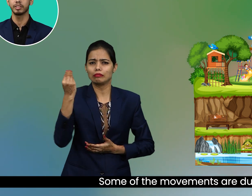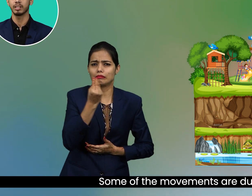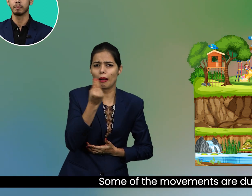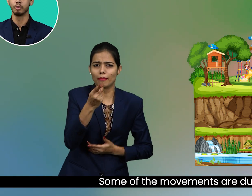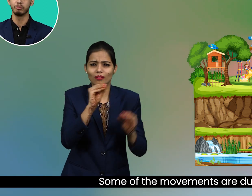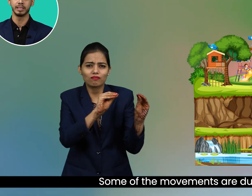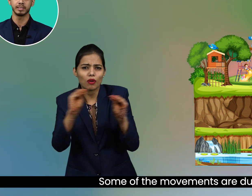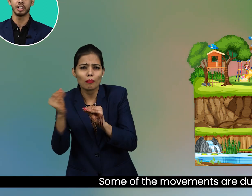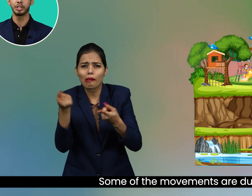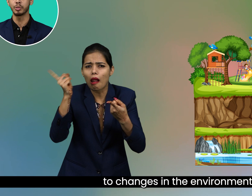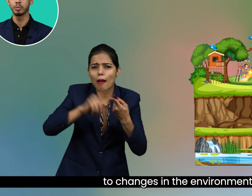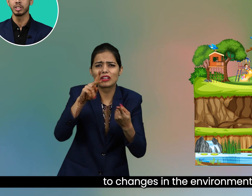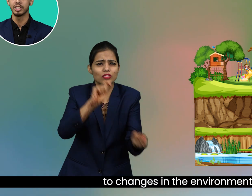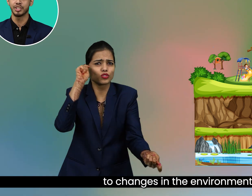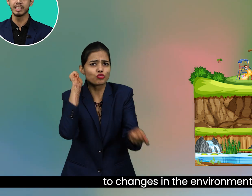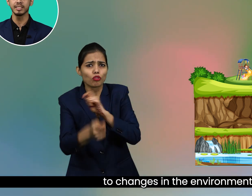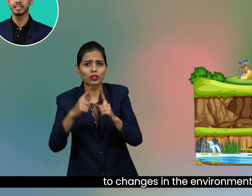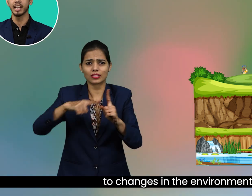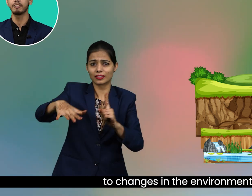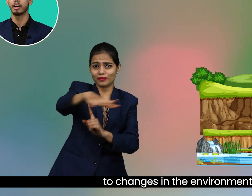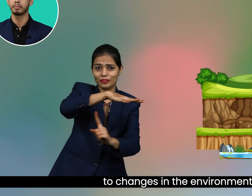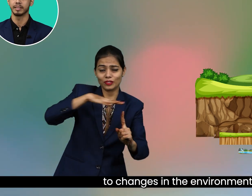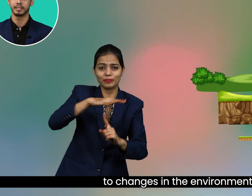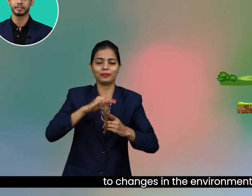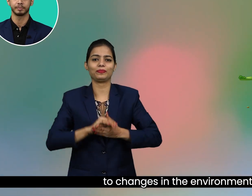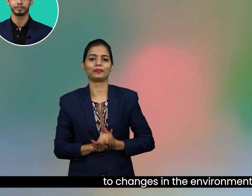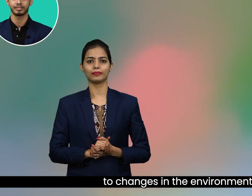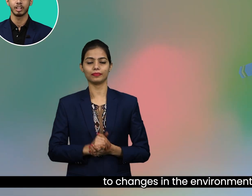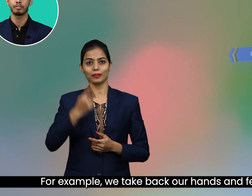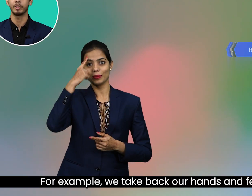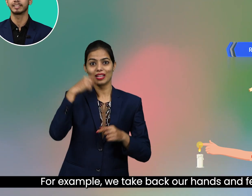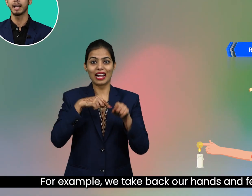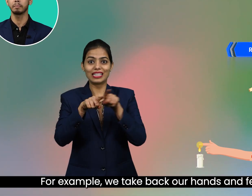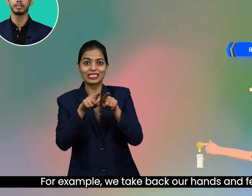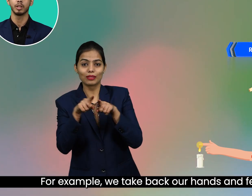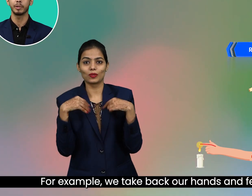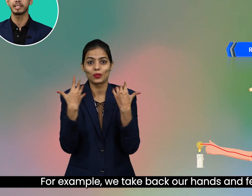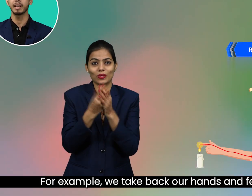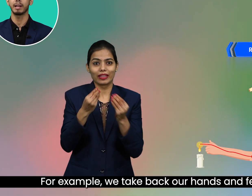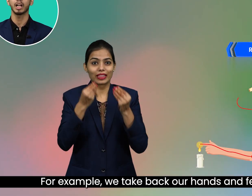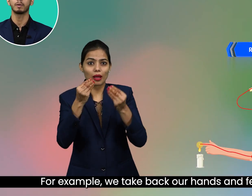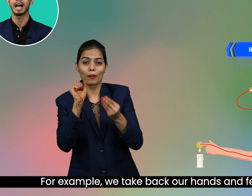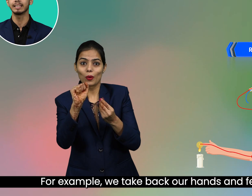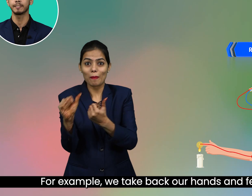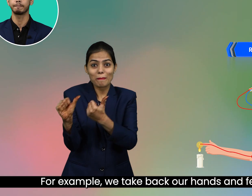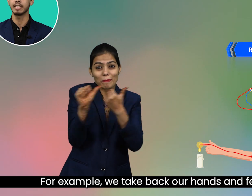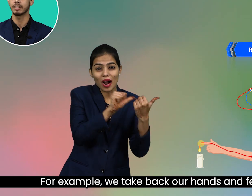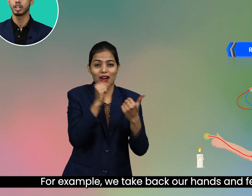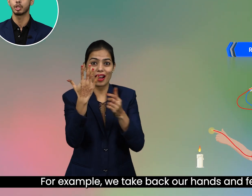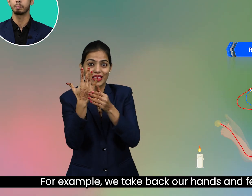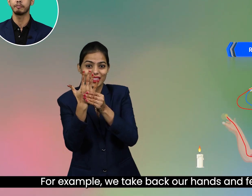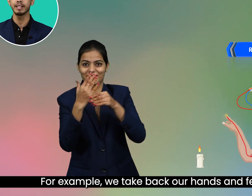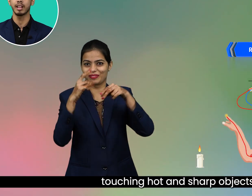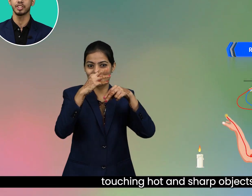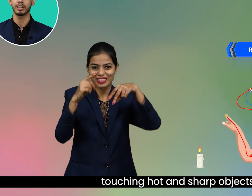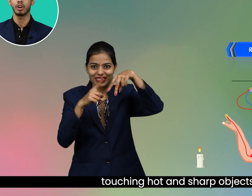Some of the movements are due to changes in the environment. For example, we take back our hands and feet